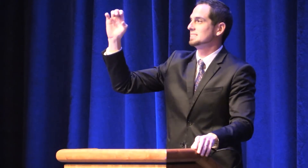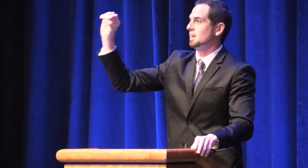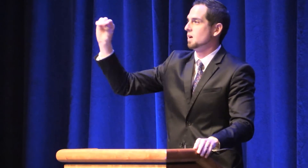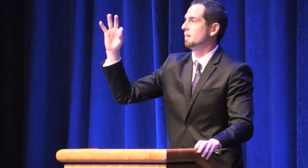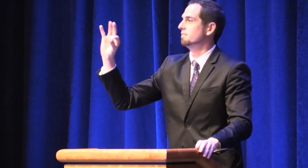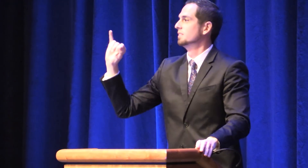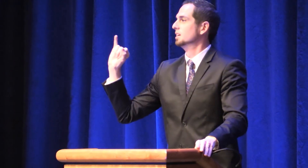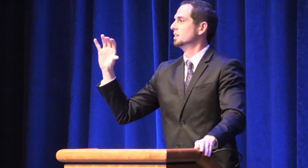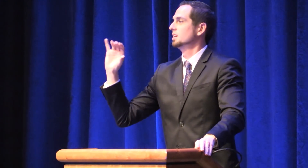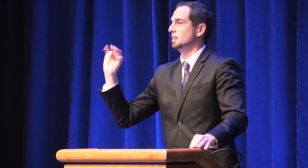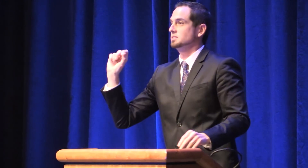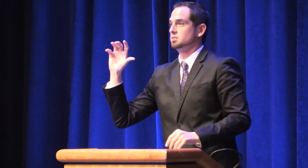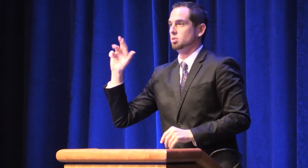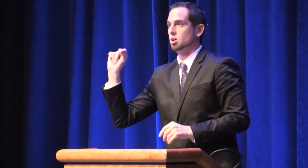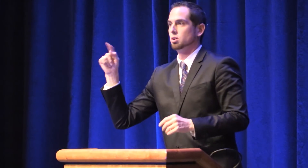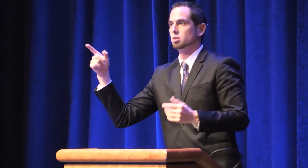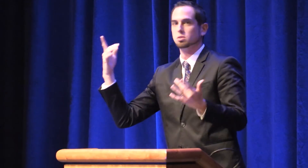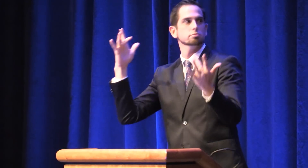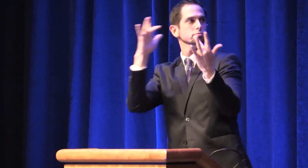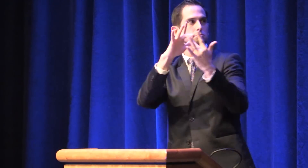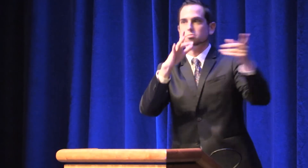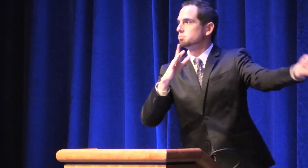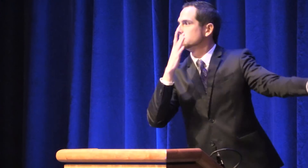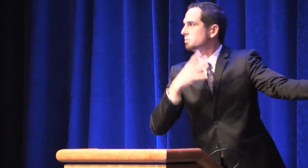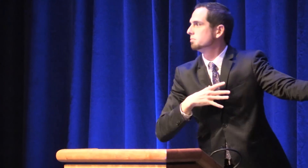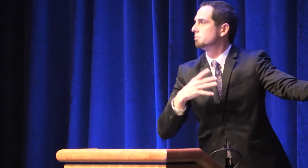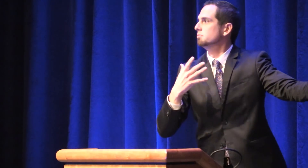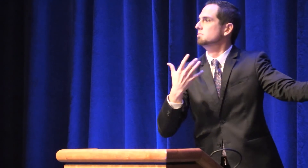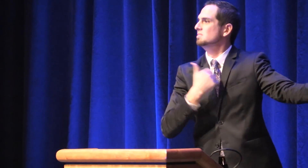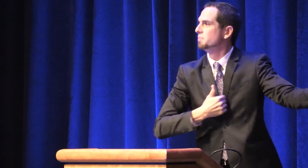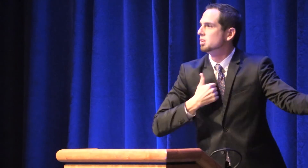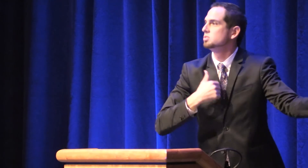happening. The CEO of Instacart contacted this woman,